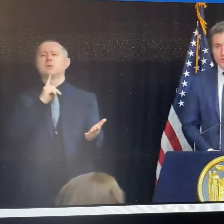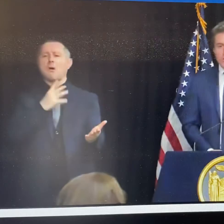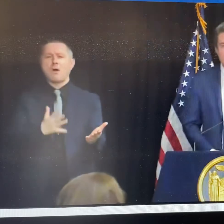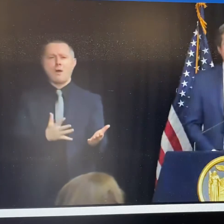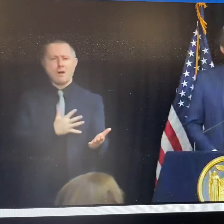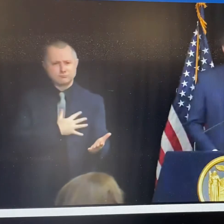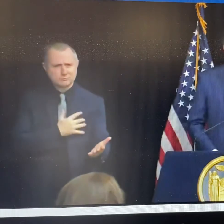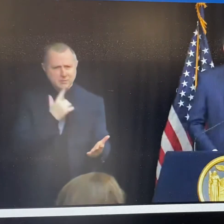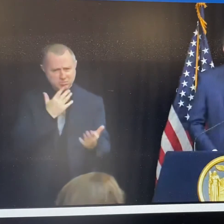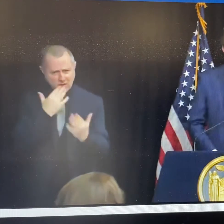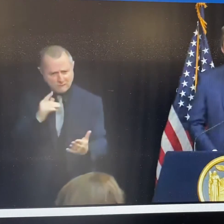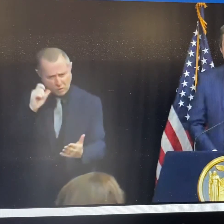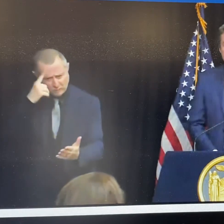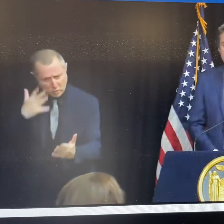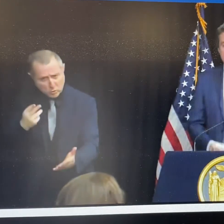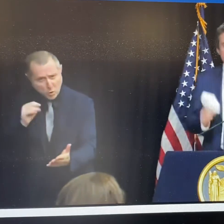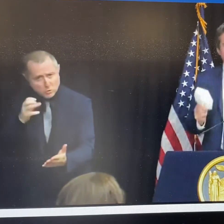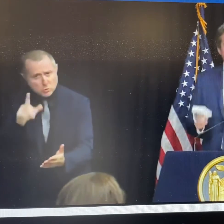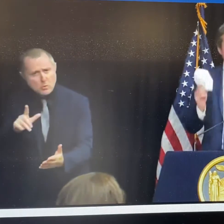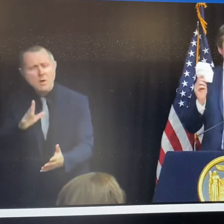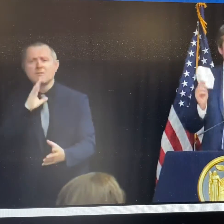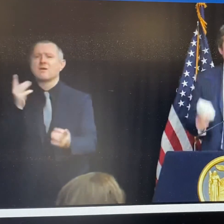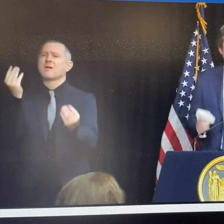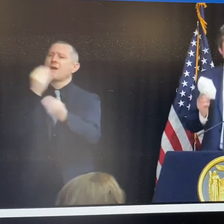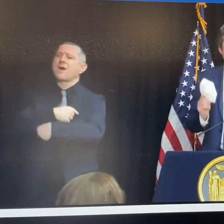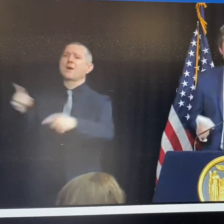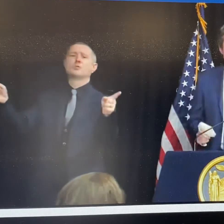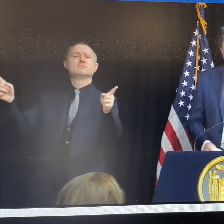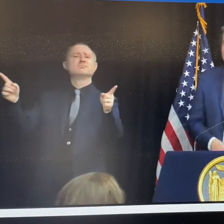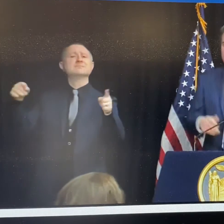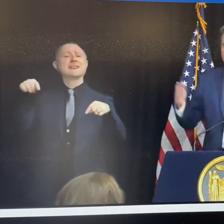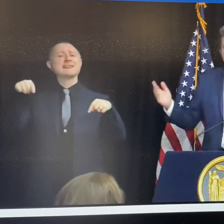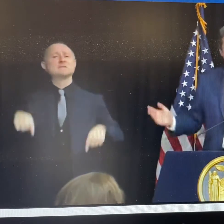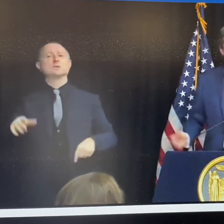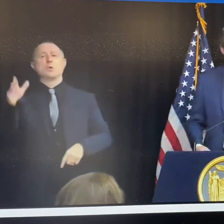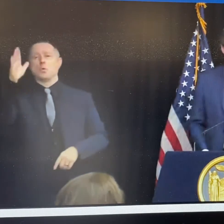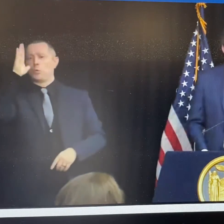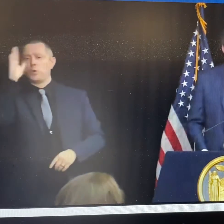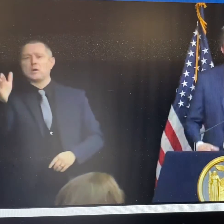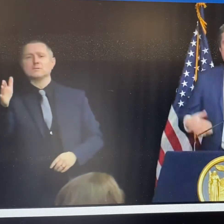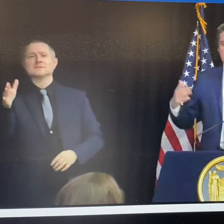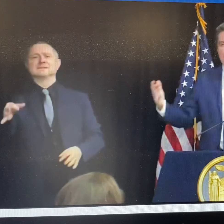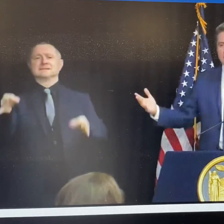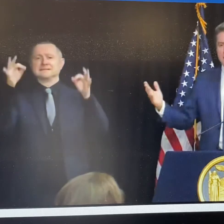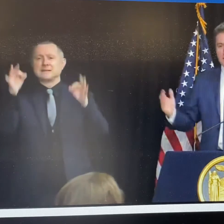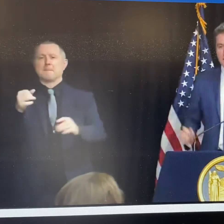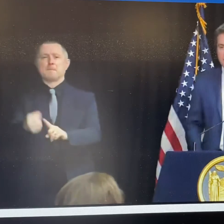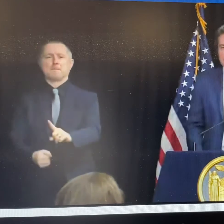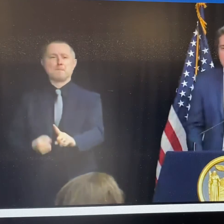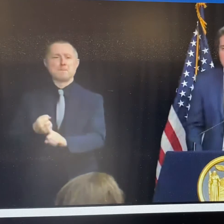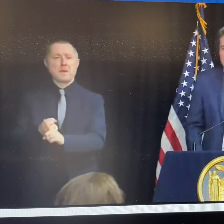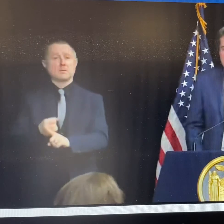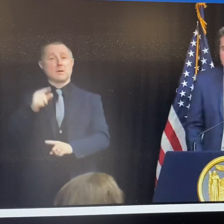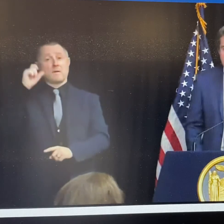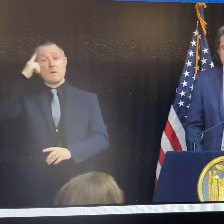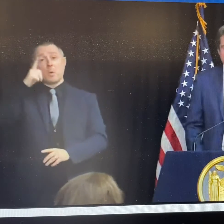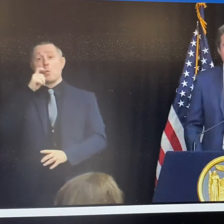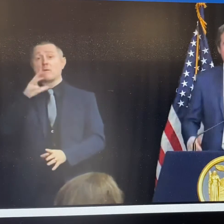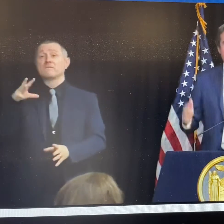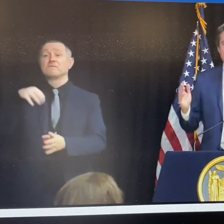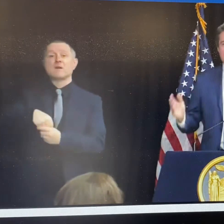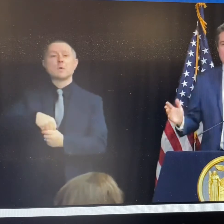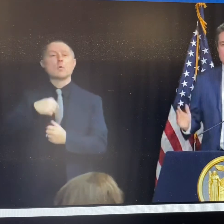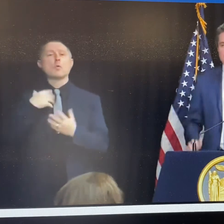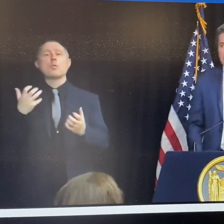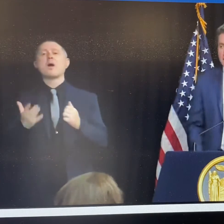Governor Hochul, for making this a reality. This will positively impact. We talk about in government, we want to impact the lives of our constituents. We